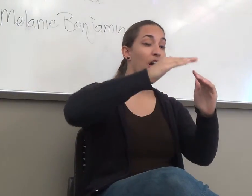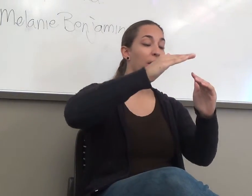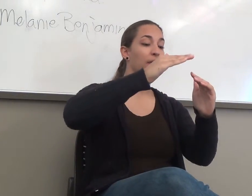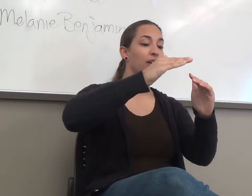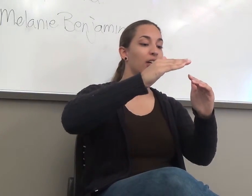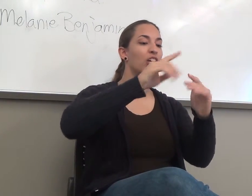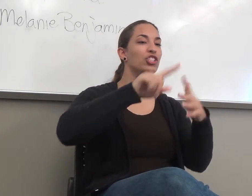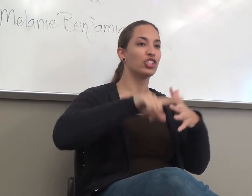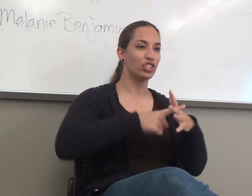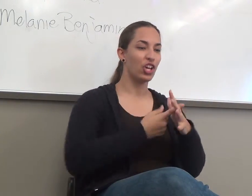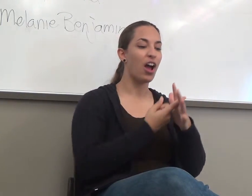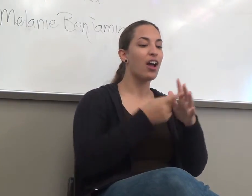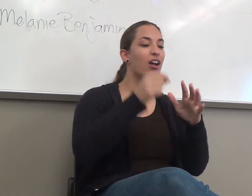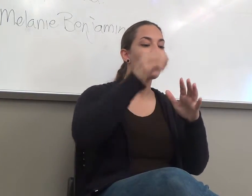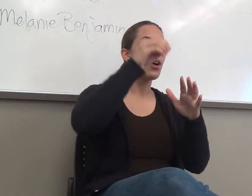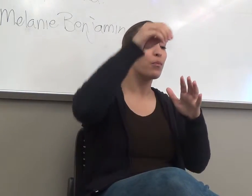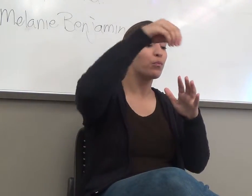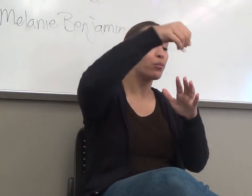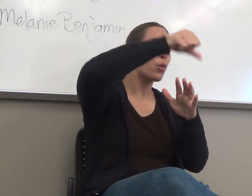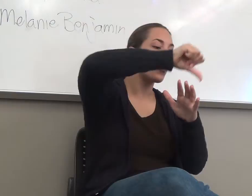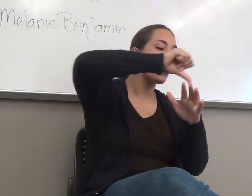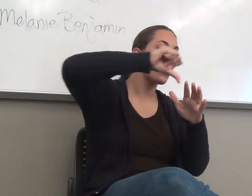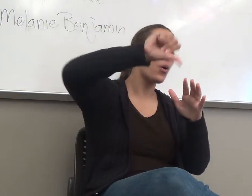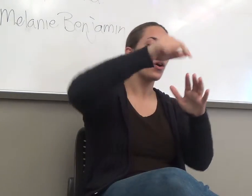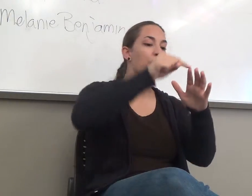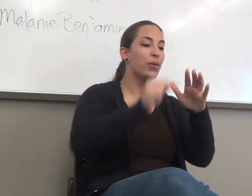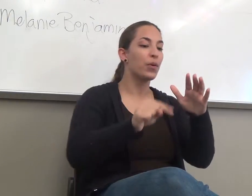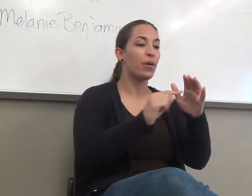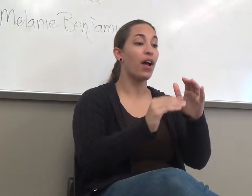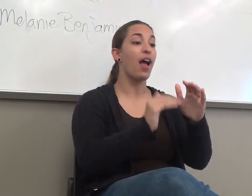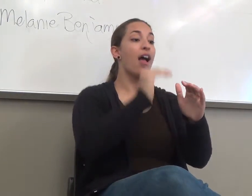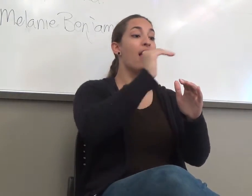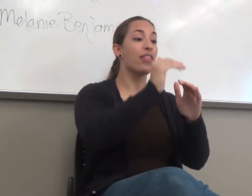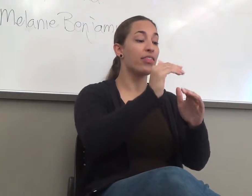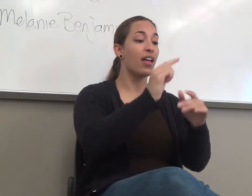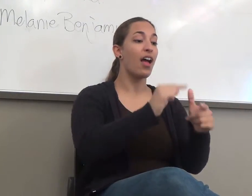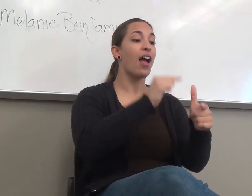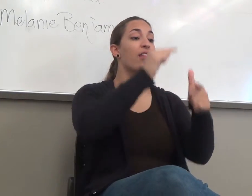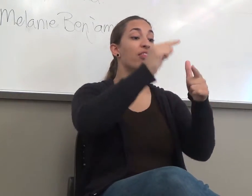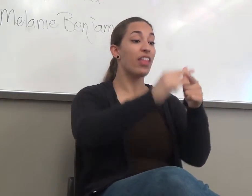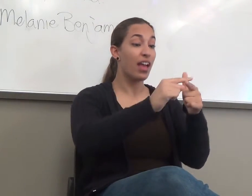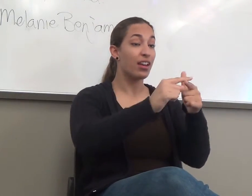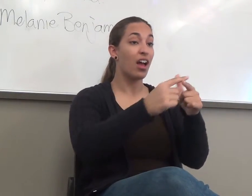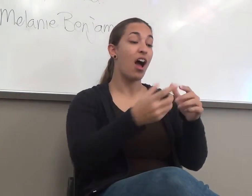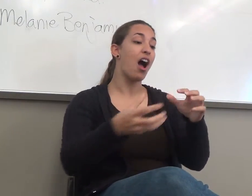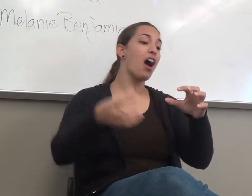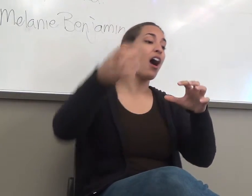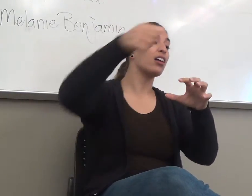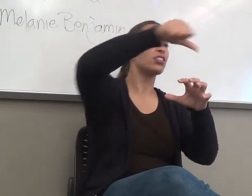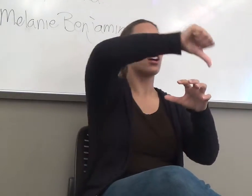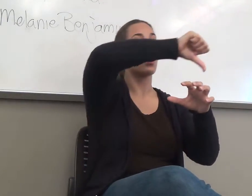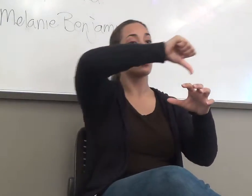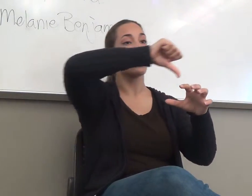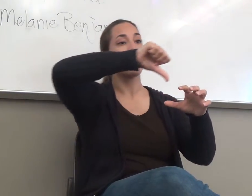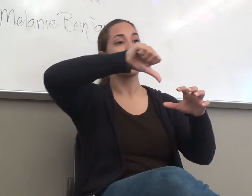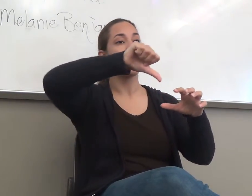to send tiny rivers, so she's going up. Then they were draped with a hot fudge sauce. So we're going from the